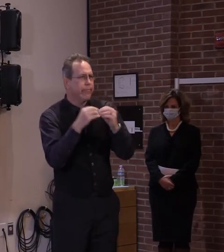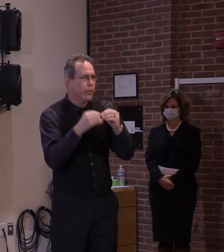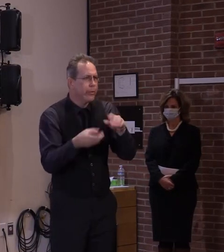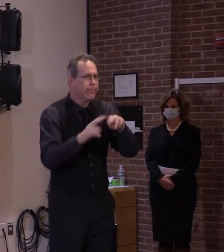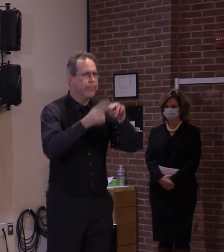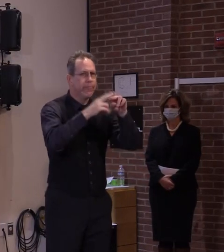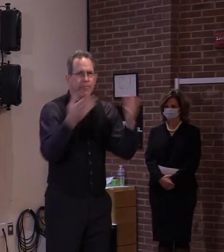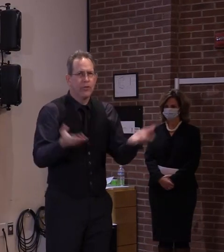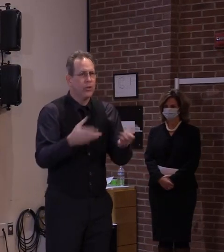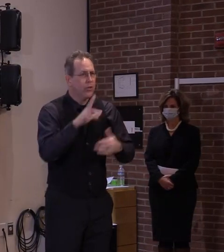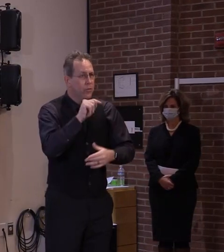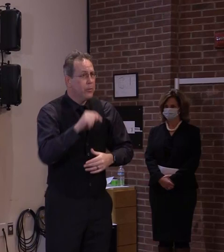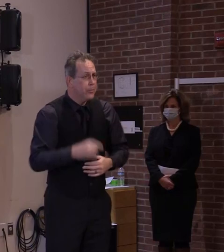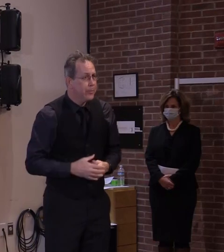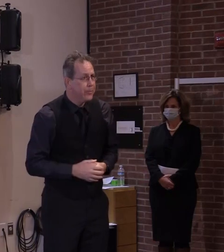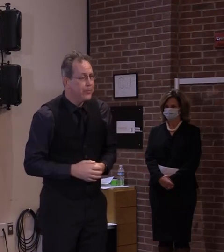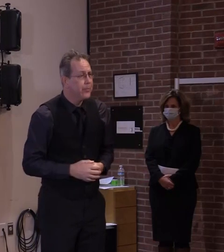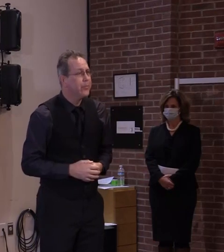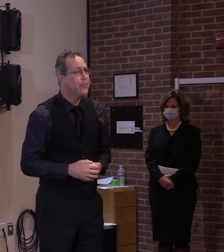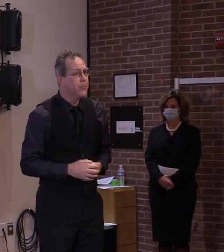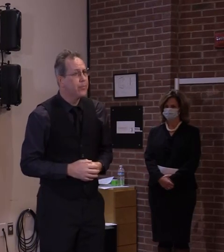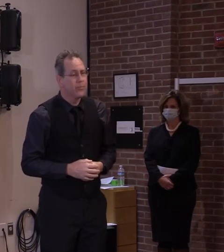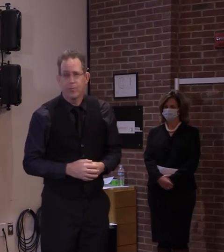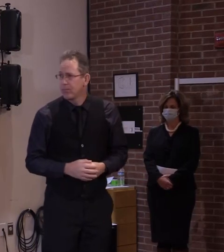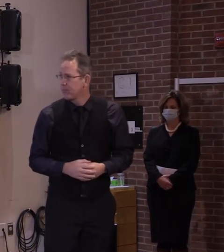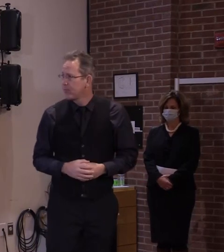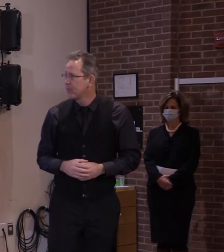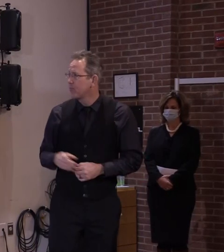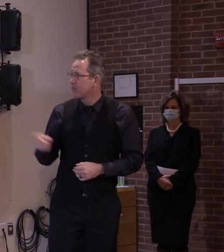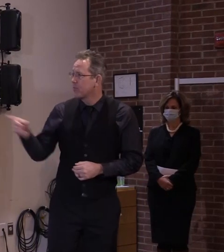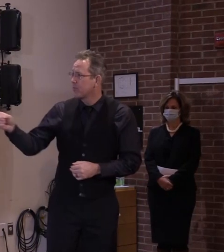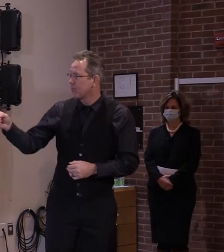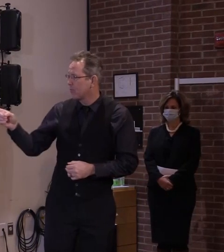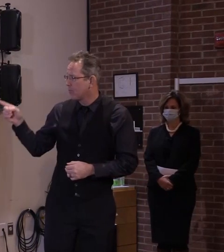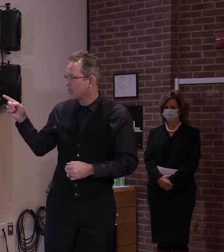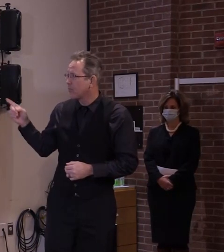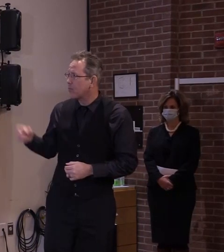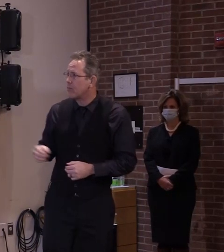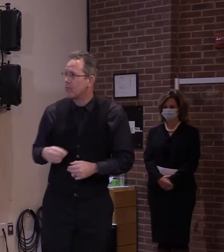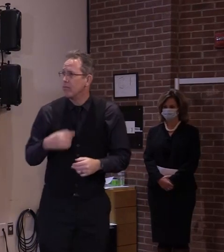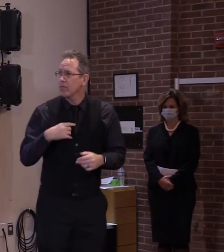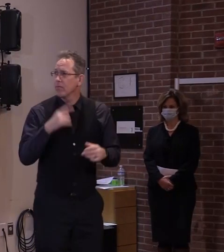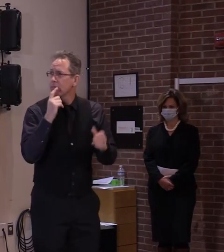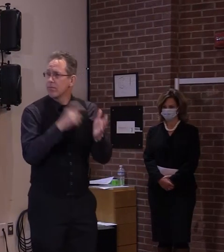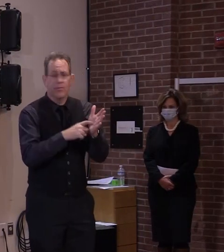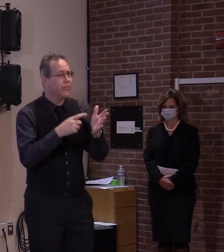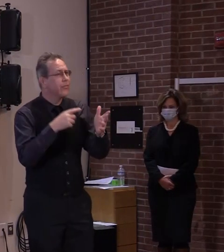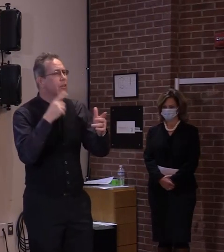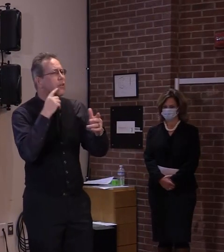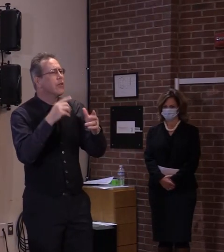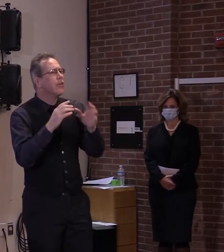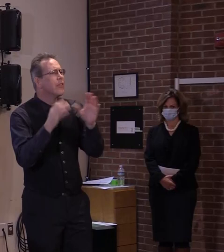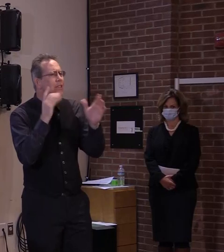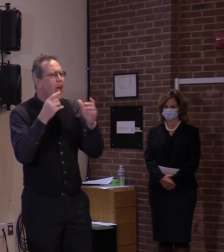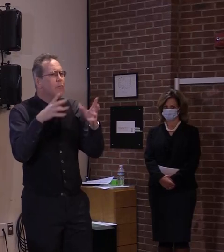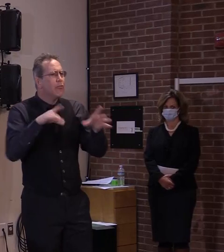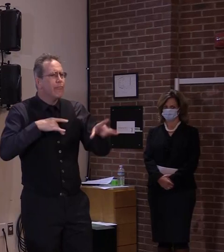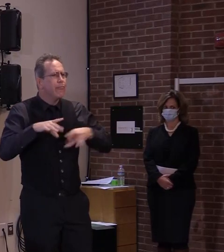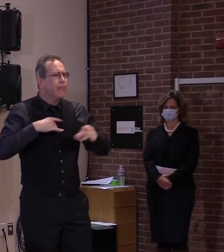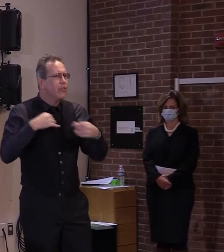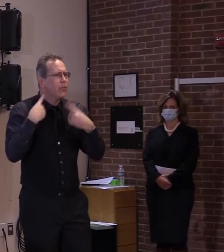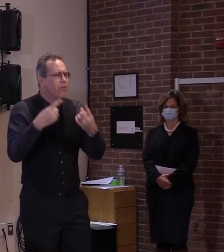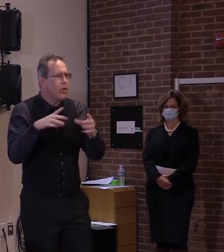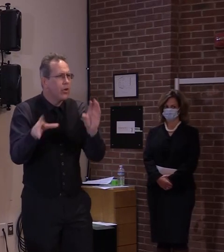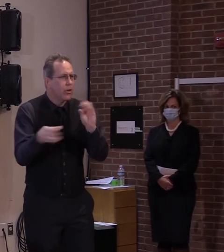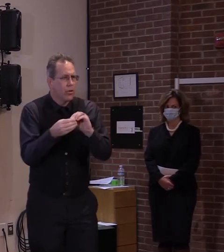that cases have stayed steady in terms of coming down a bit over the last 2 weeks, down about 1.3% over the